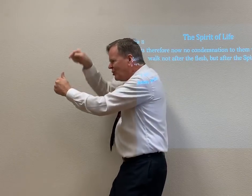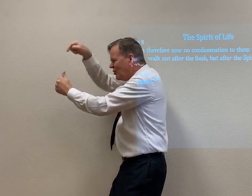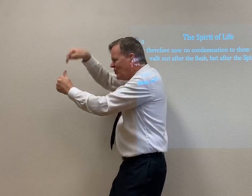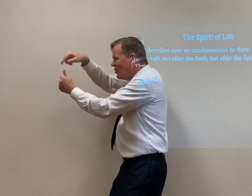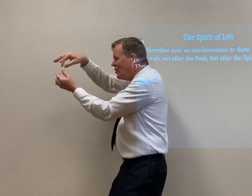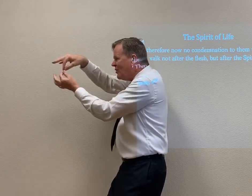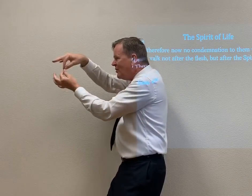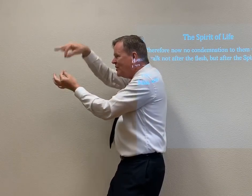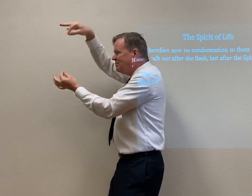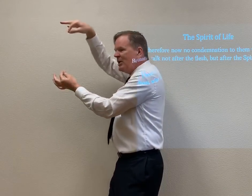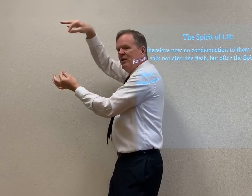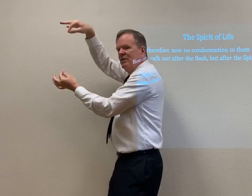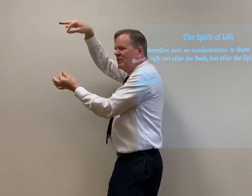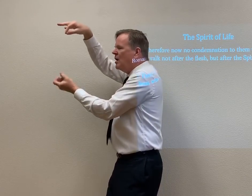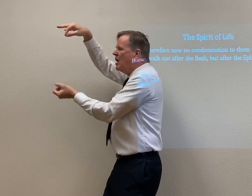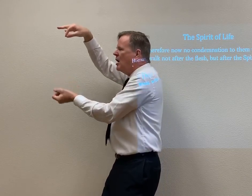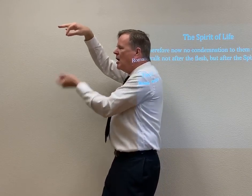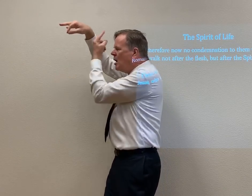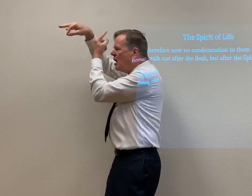but after the spirit.